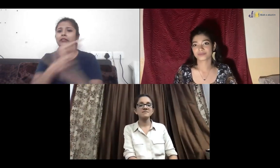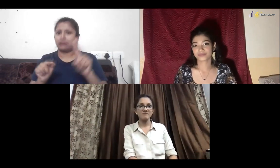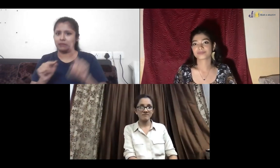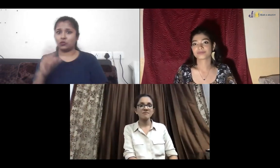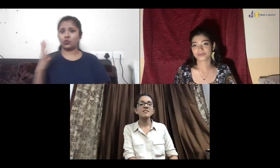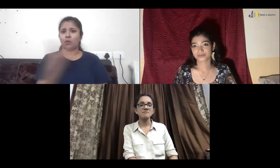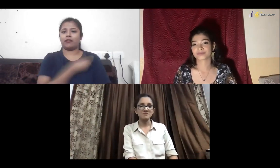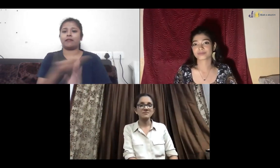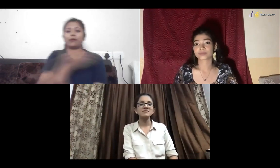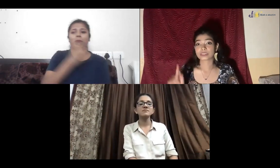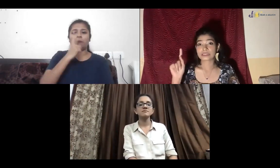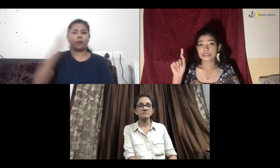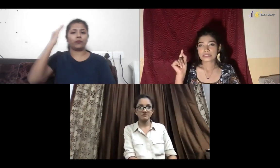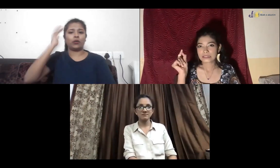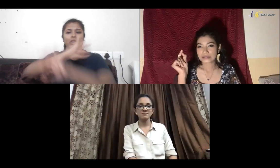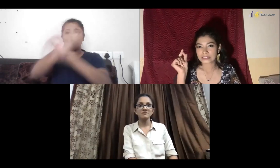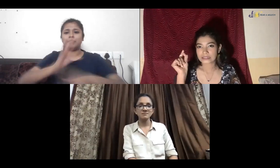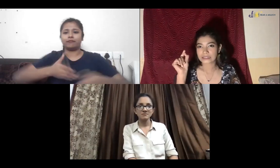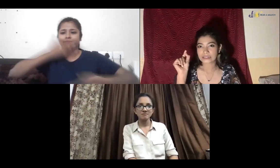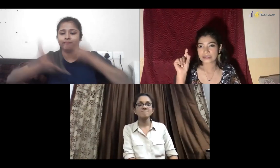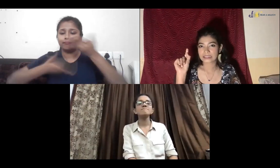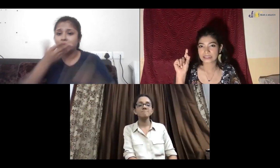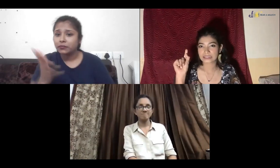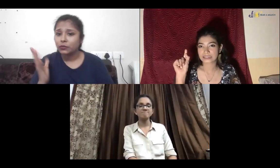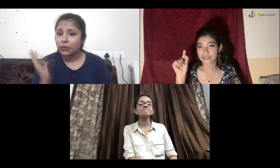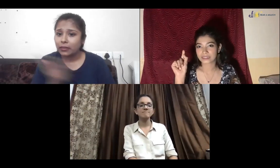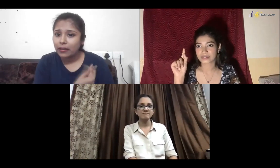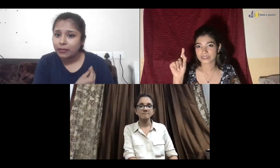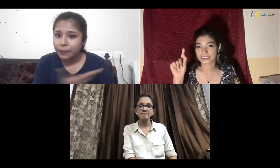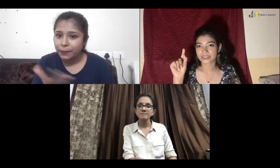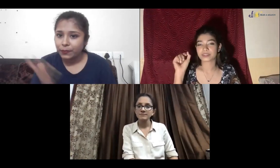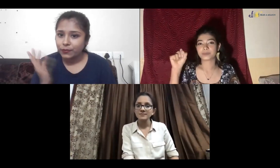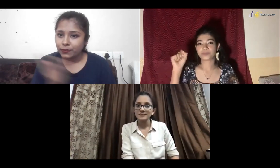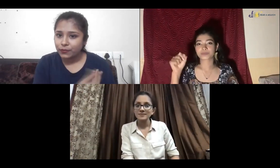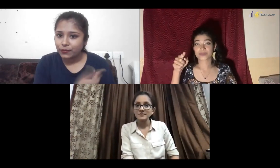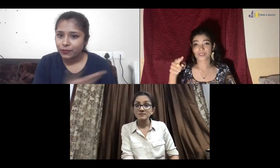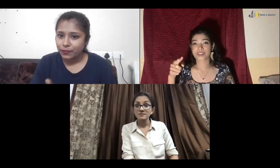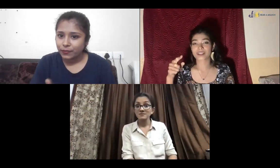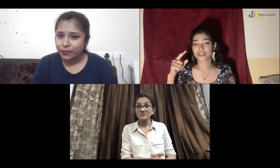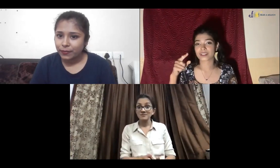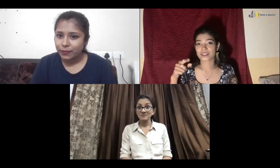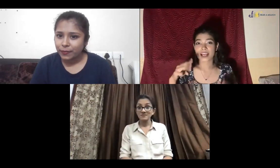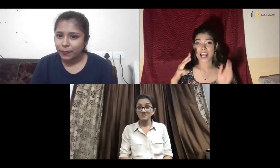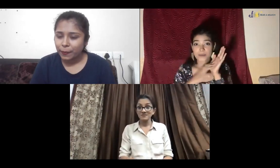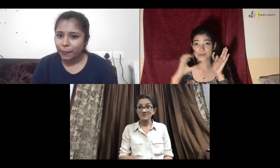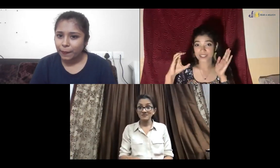nice stories, and which it is totally 100% agree. Boys who are not aware, we have to teach them. Sweta, yes,